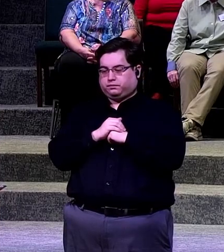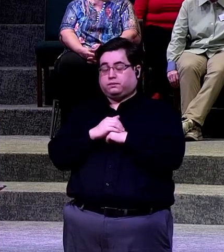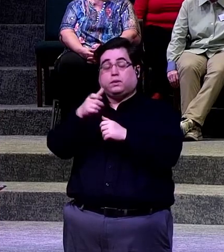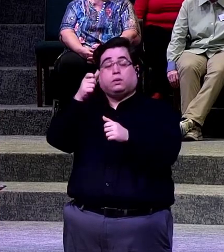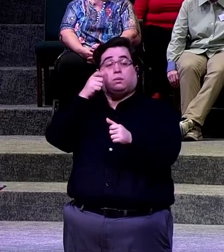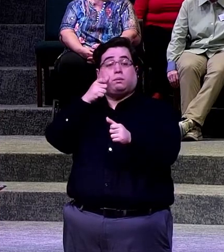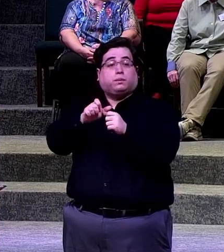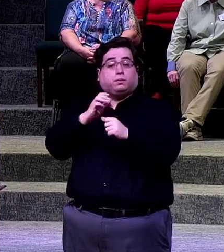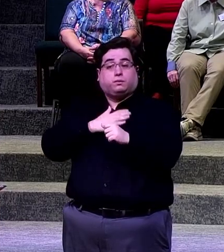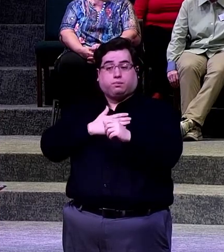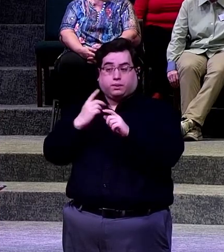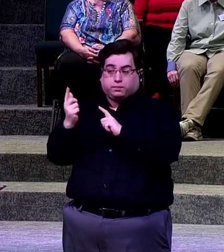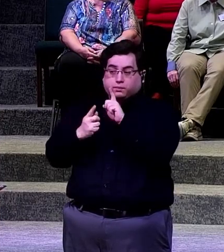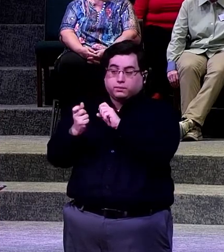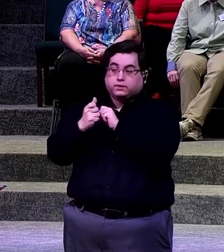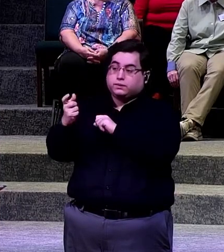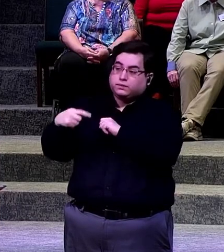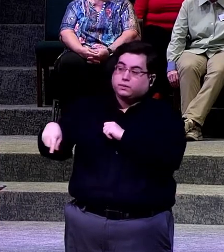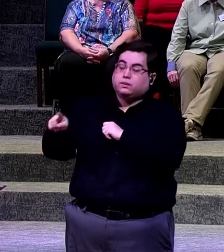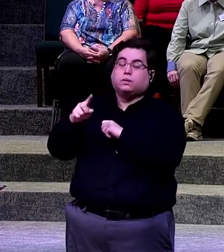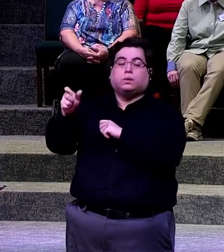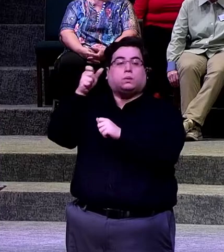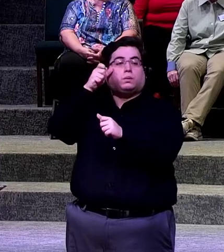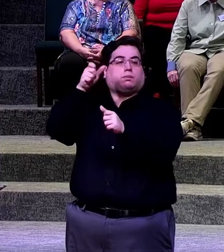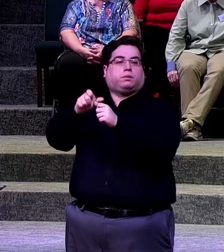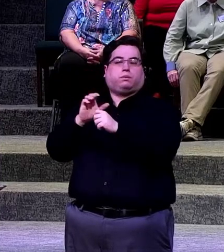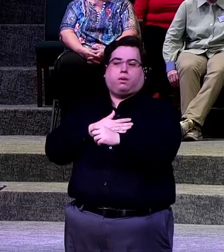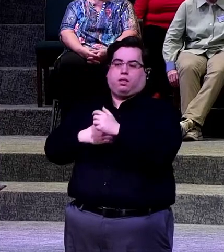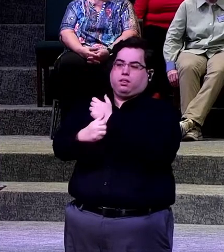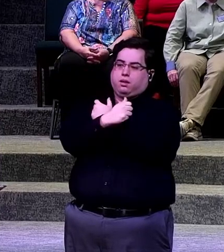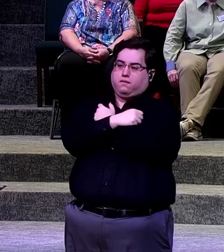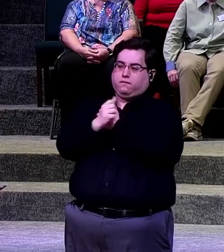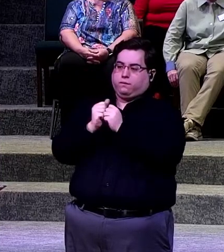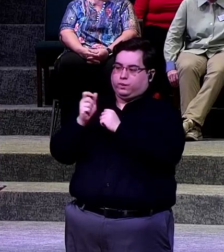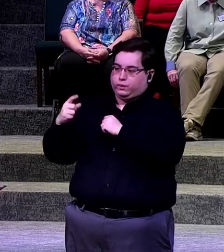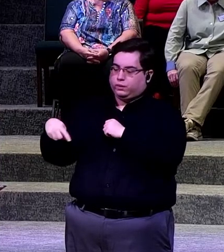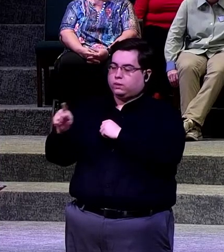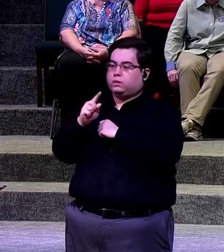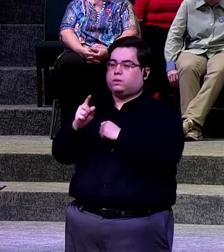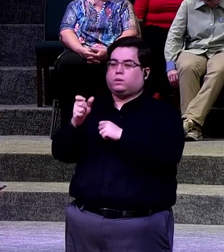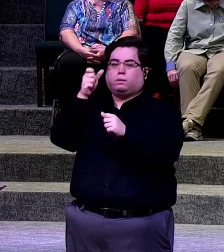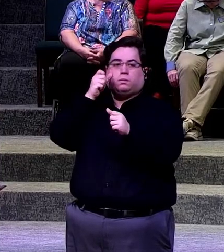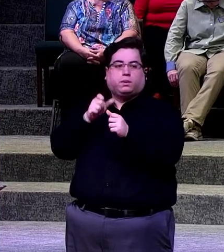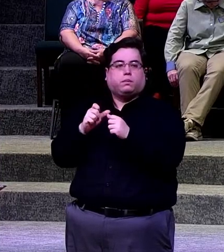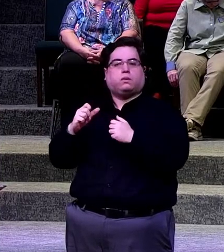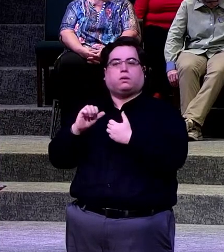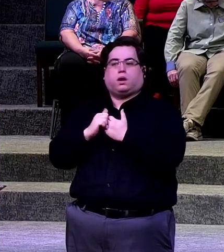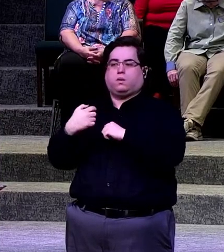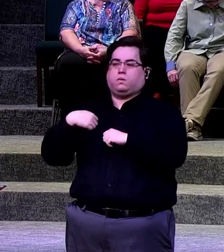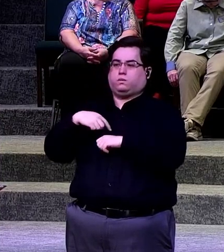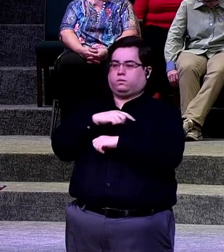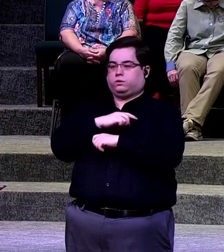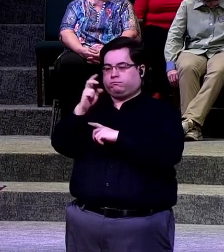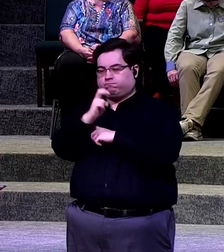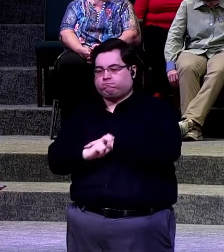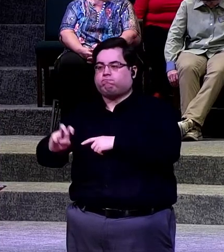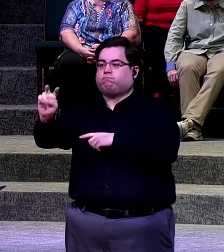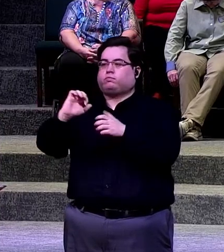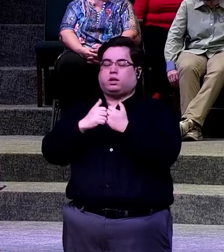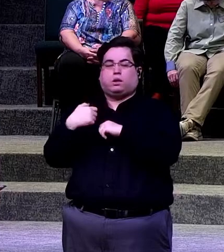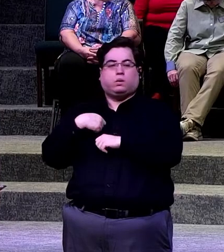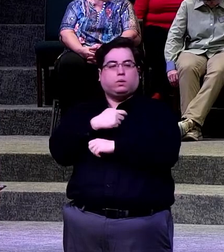Remember my presence with you. Remember my love with you. Remember how we journeyed and how we